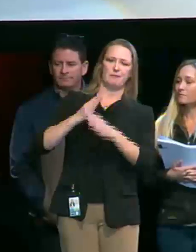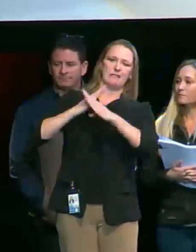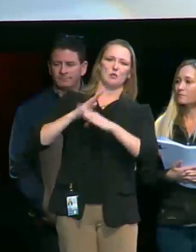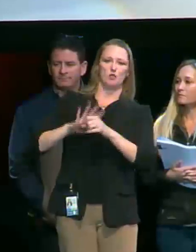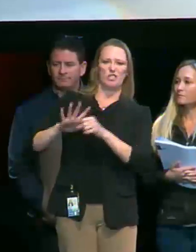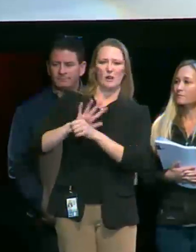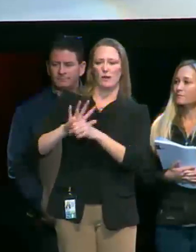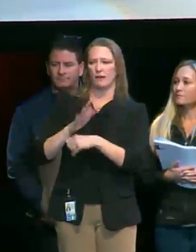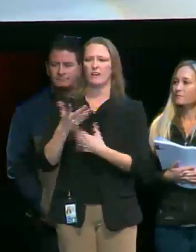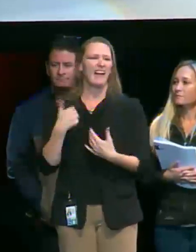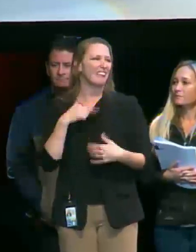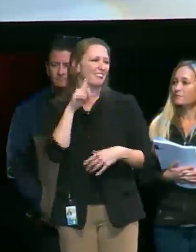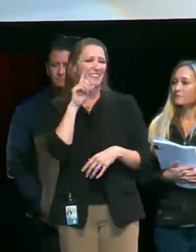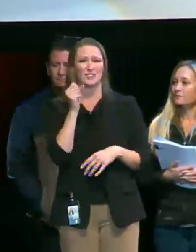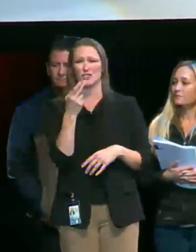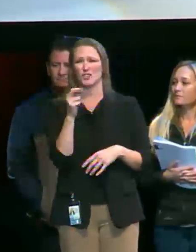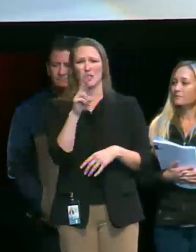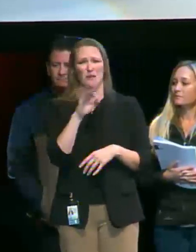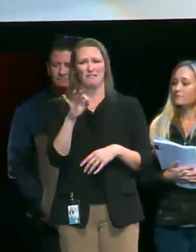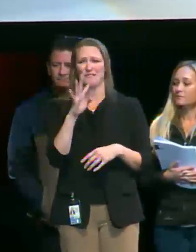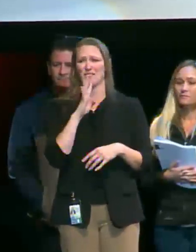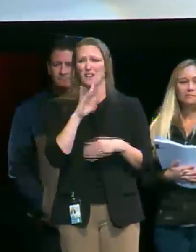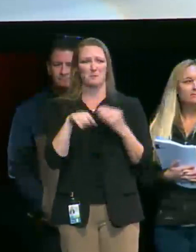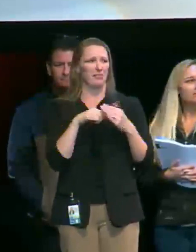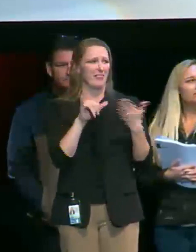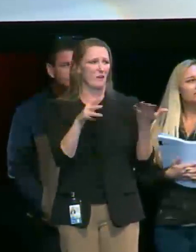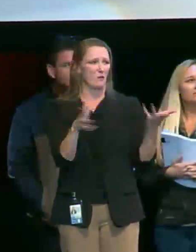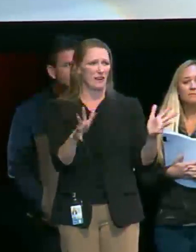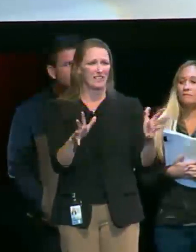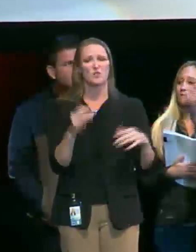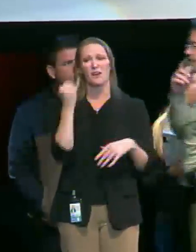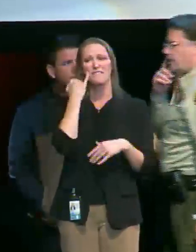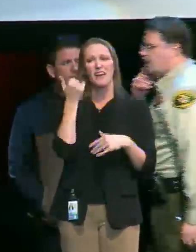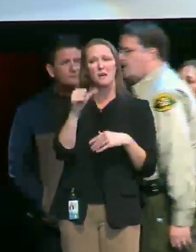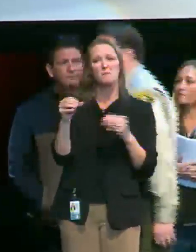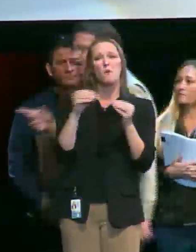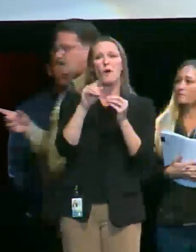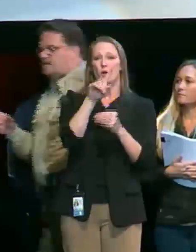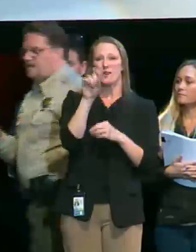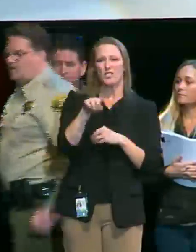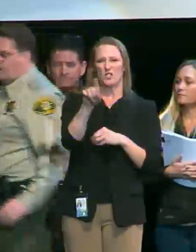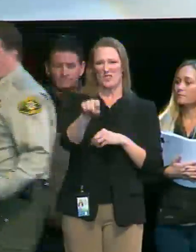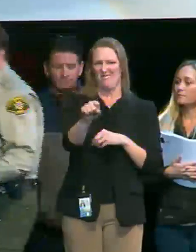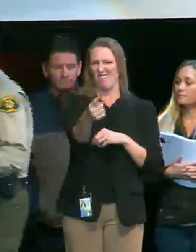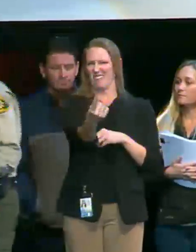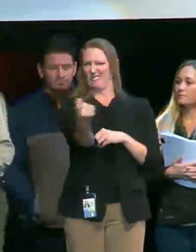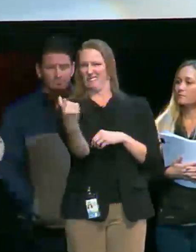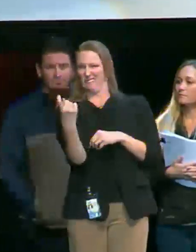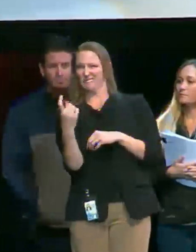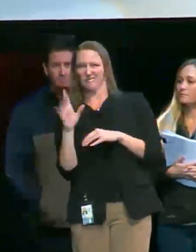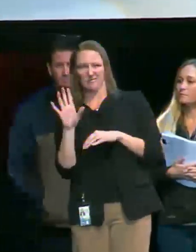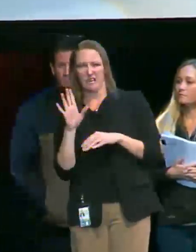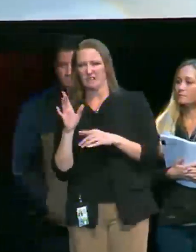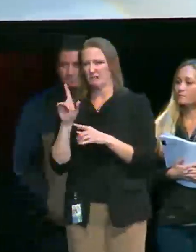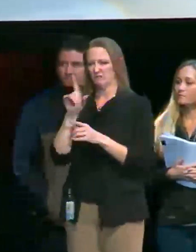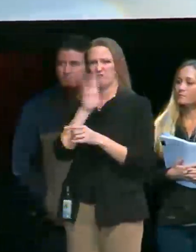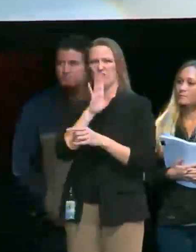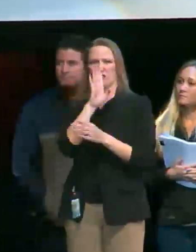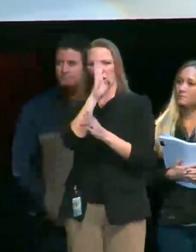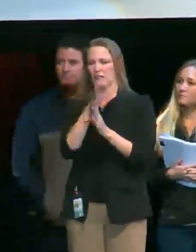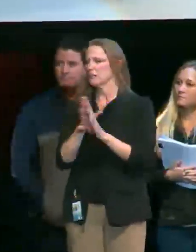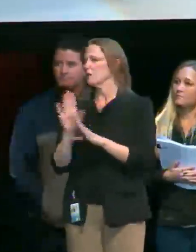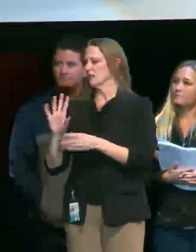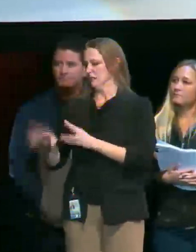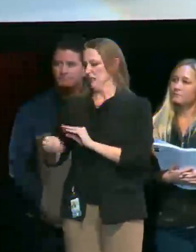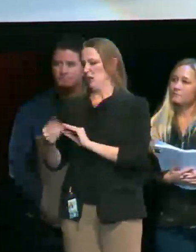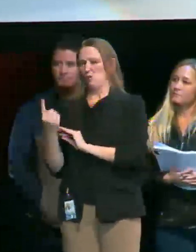sheriff has talked about that. So if you have questions afterwards, we'll have you come up front and speak to the sheriff. Sure. With